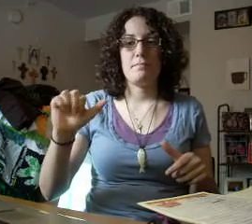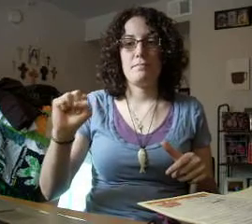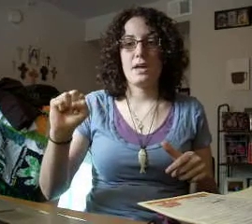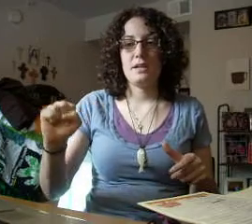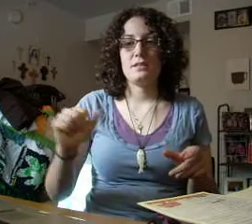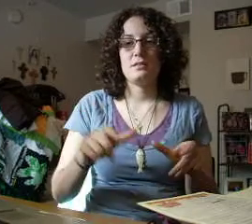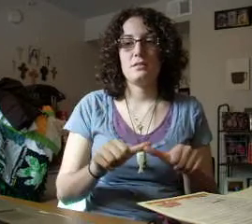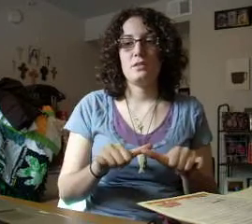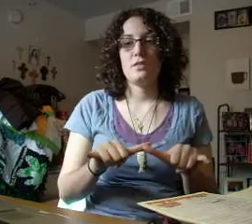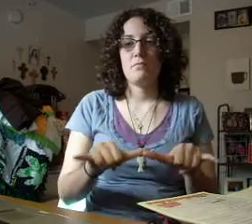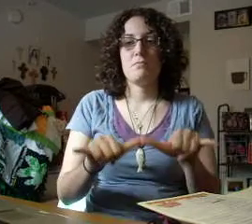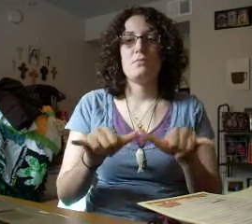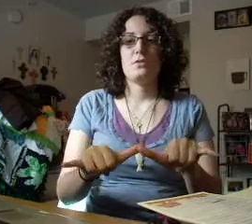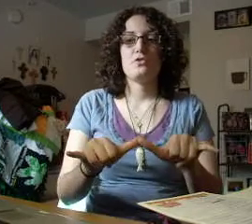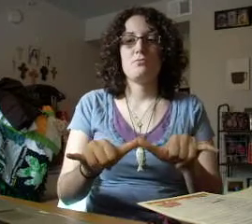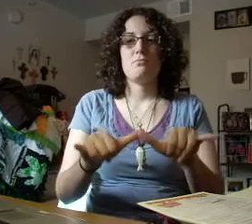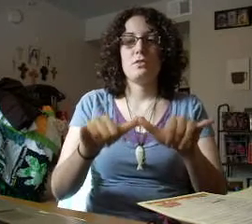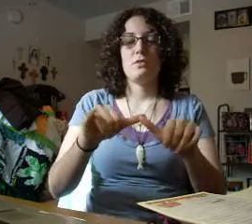are extensive properties.